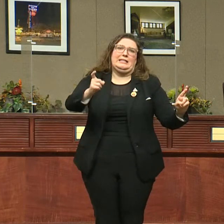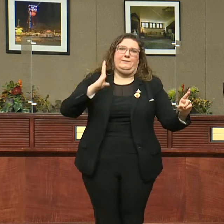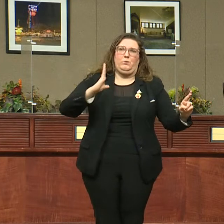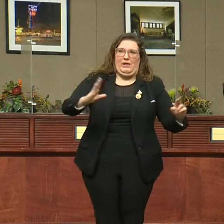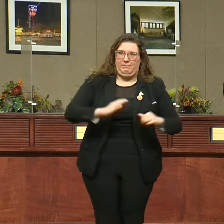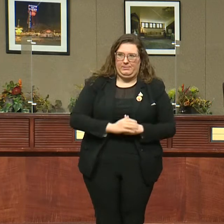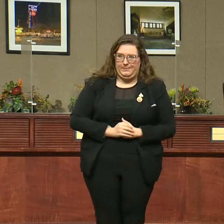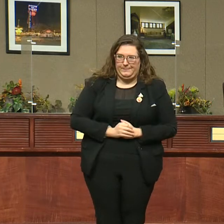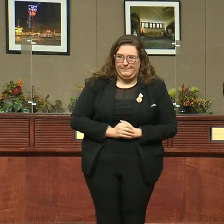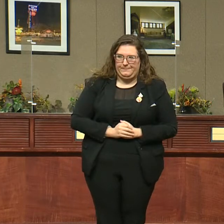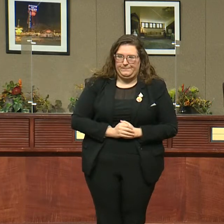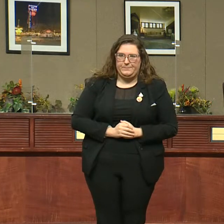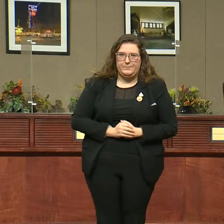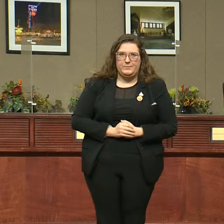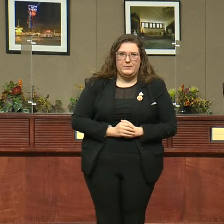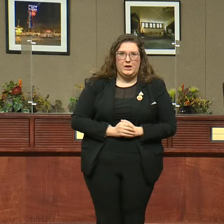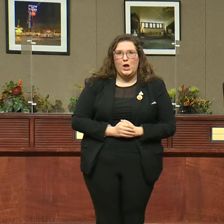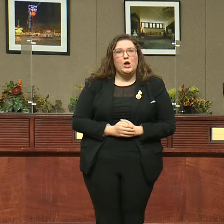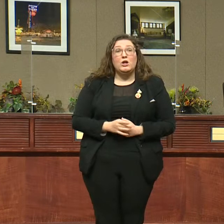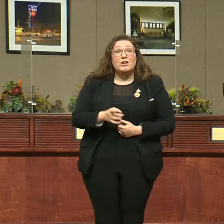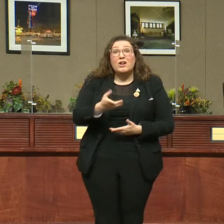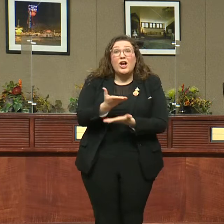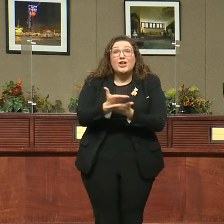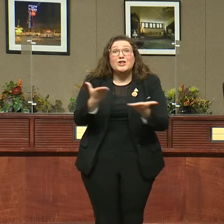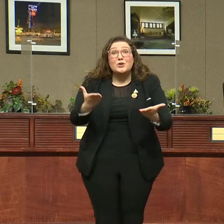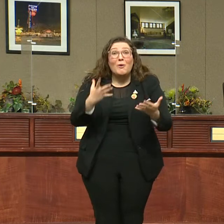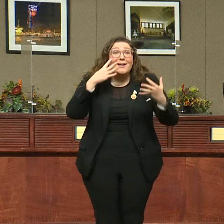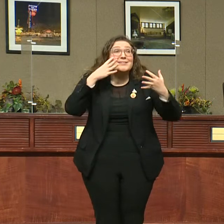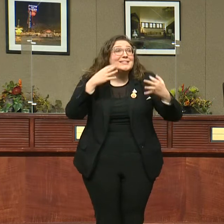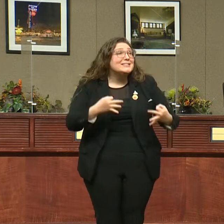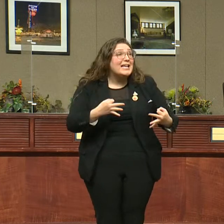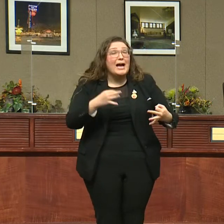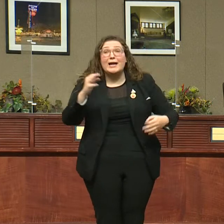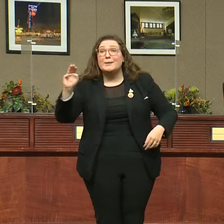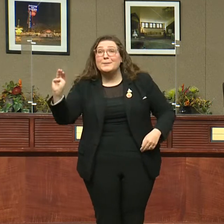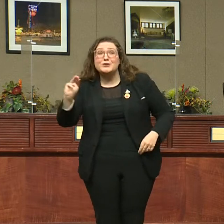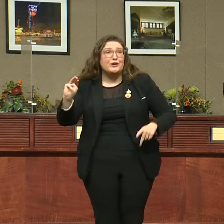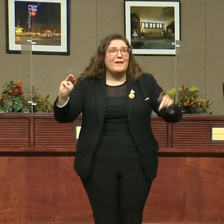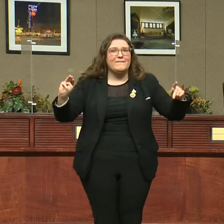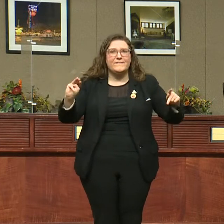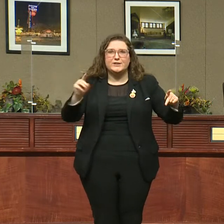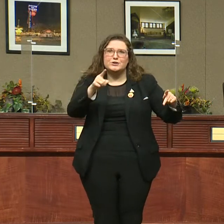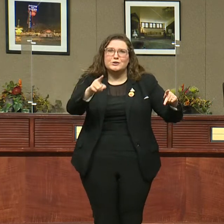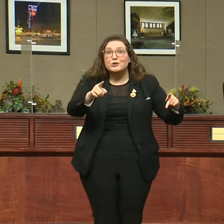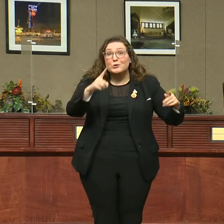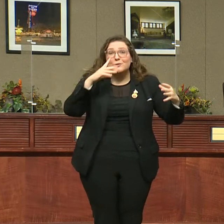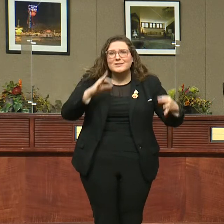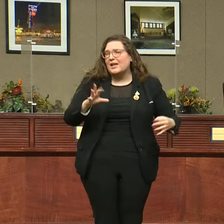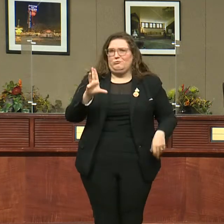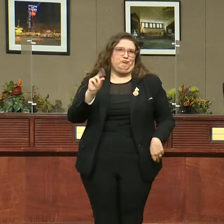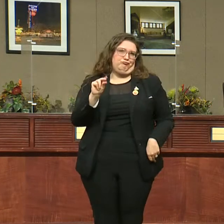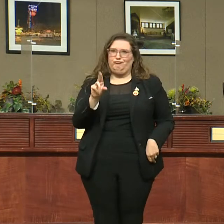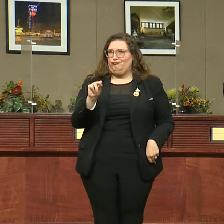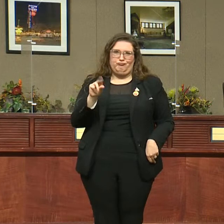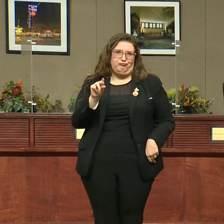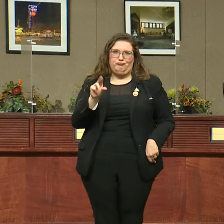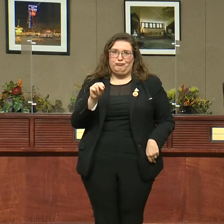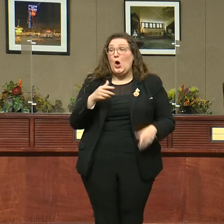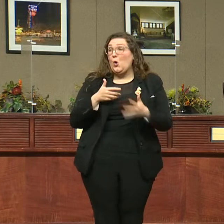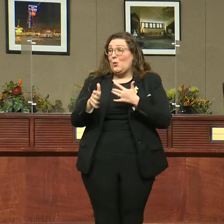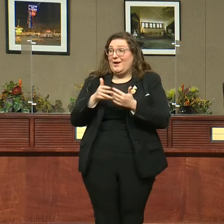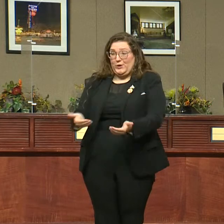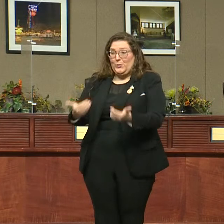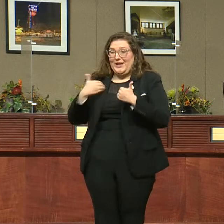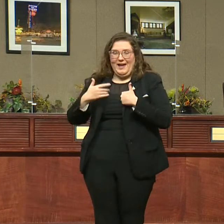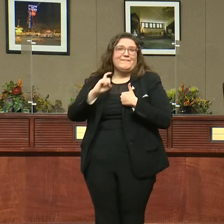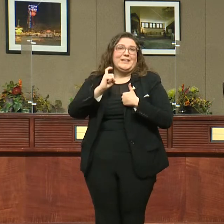first dosage to let you select which vaccine you want. They are both very similar. They have the same efficiency and